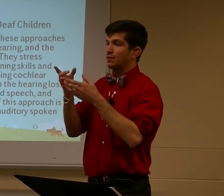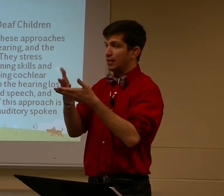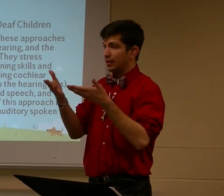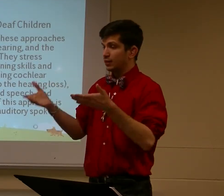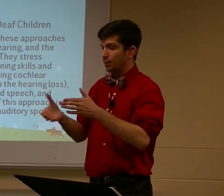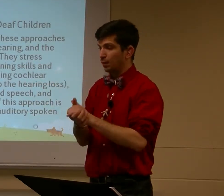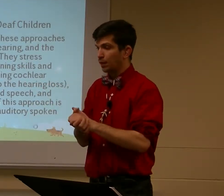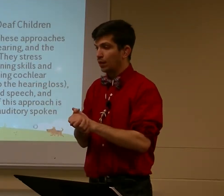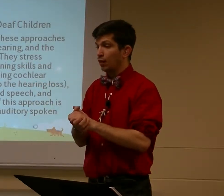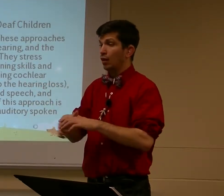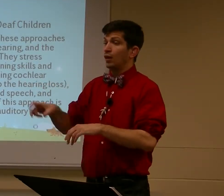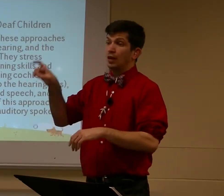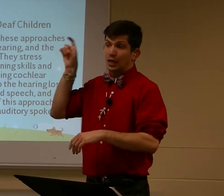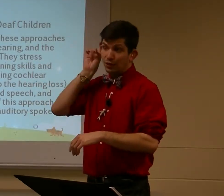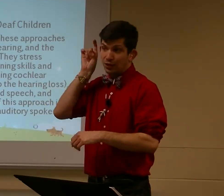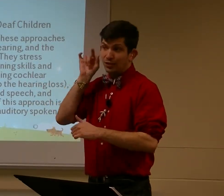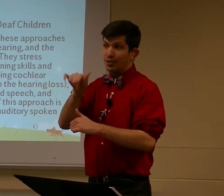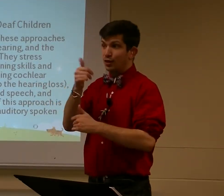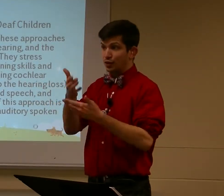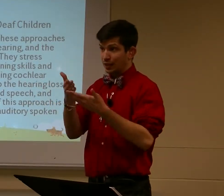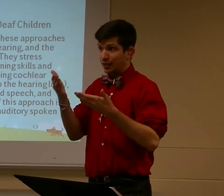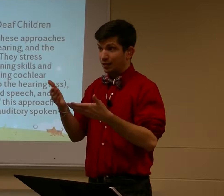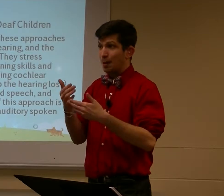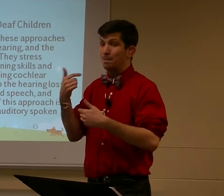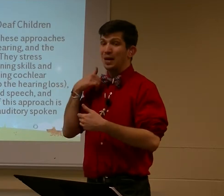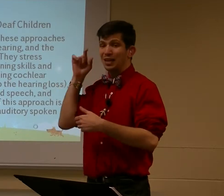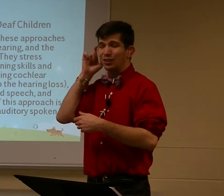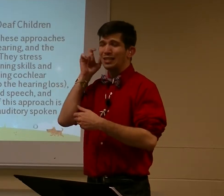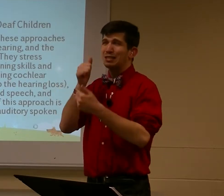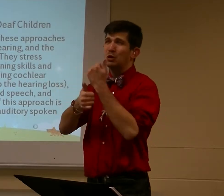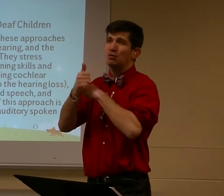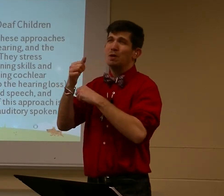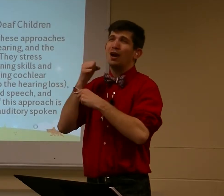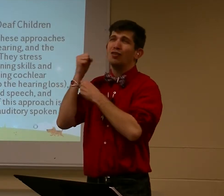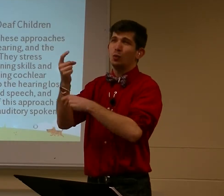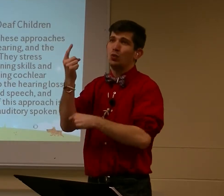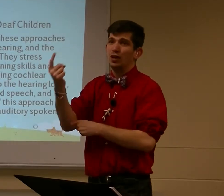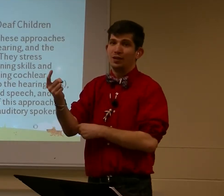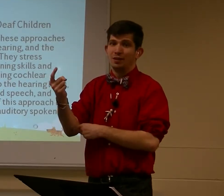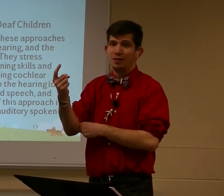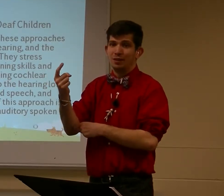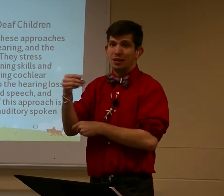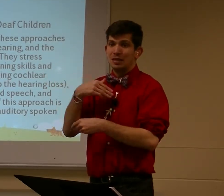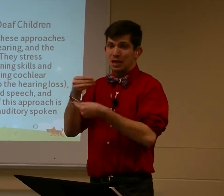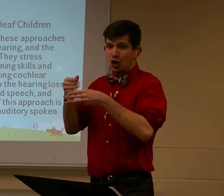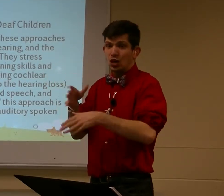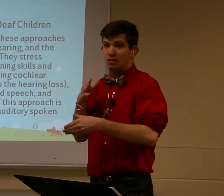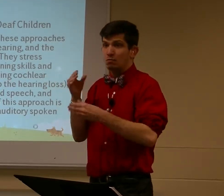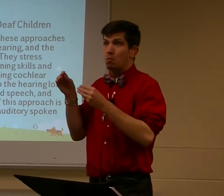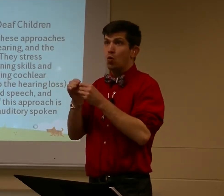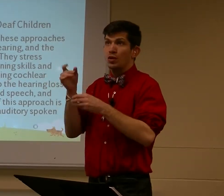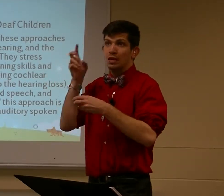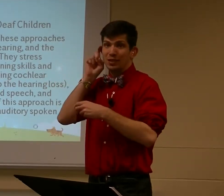things. Hearing aids is another thing. My hearing aid is the most powerful one because I've lost more hearing